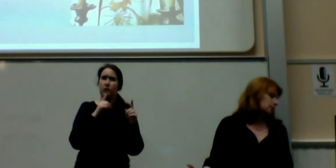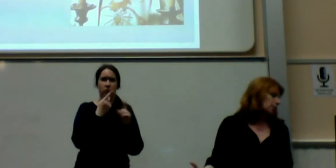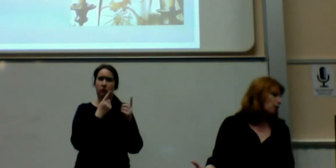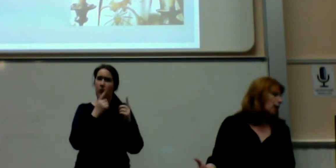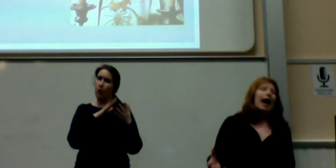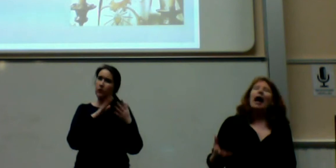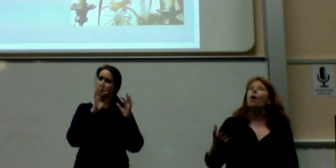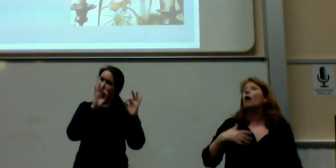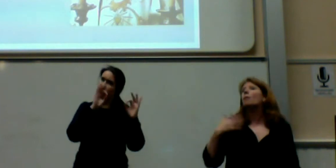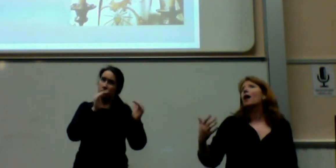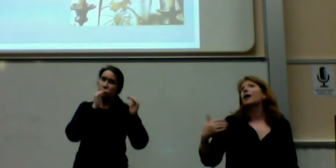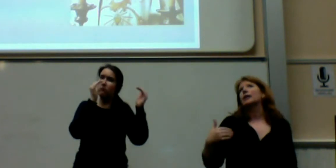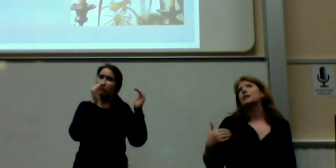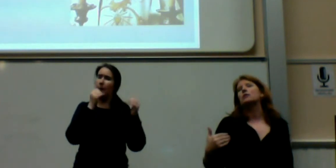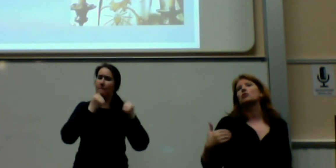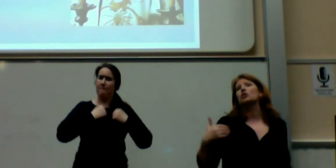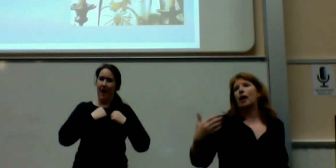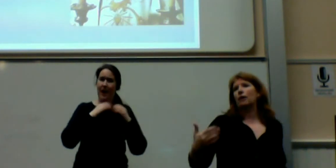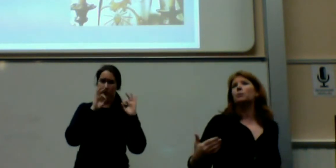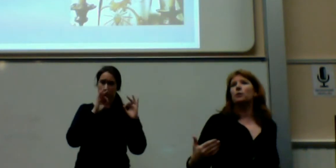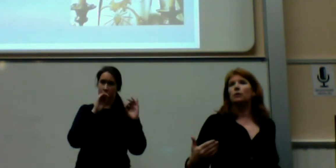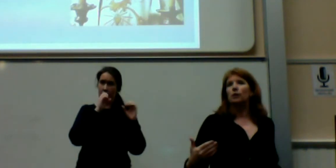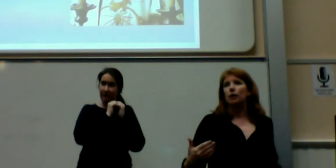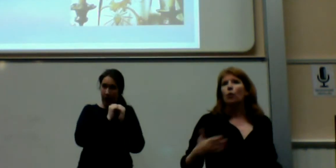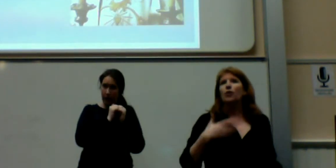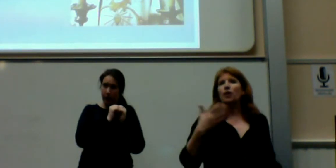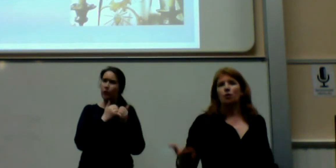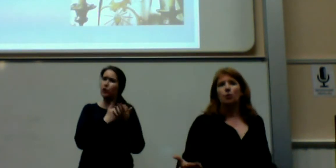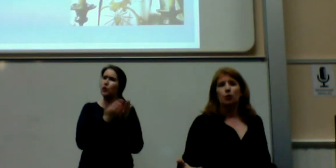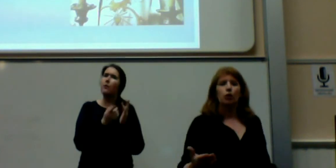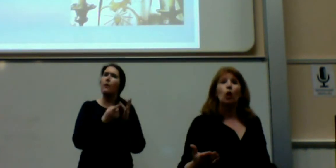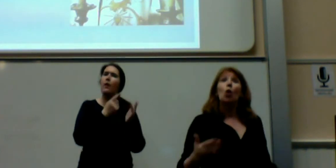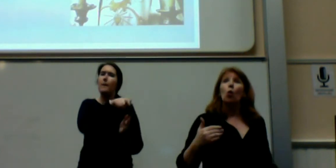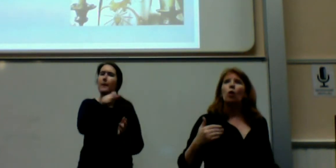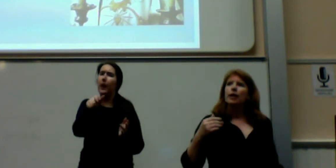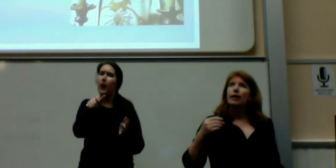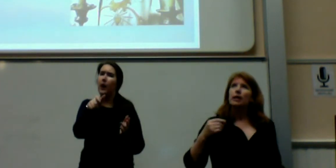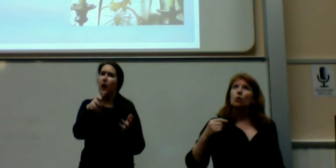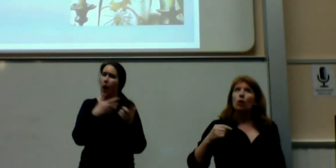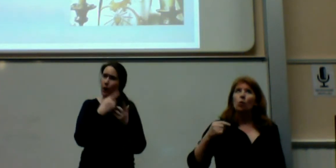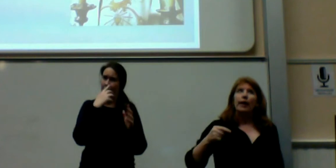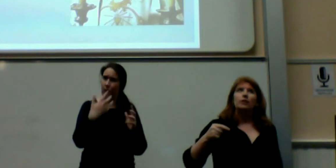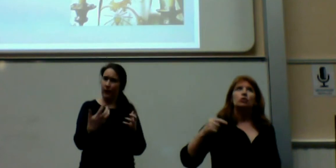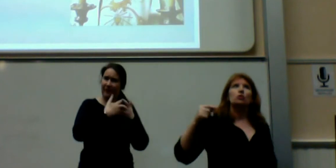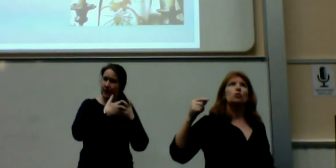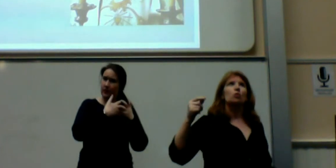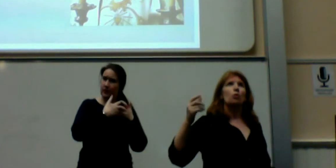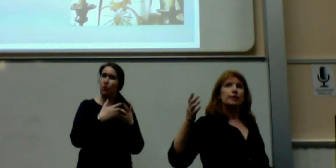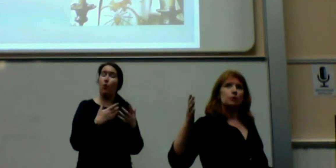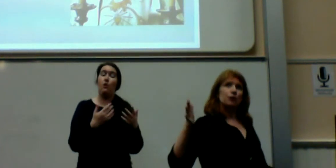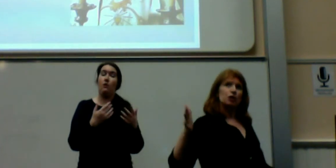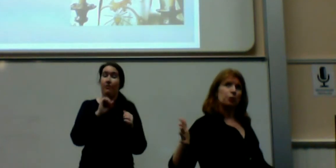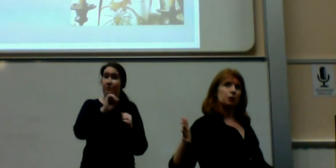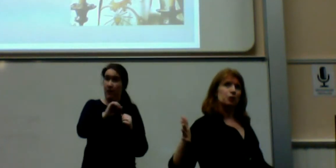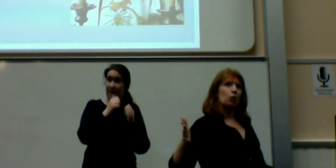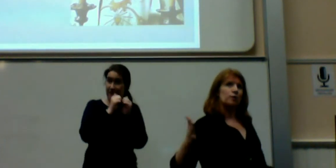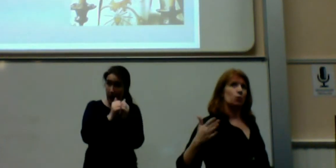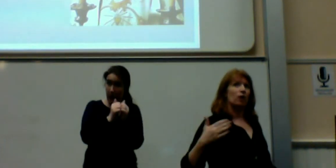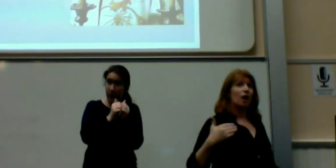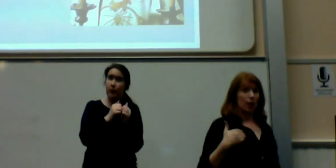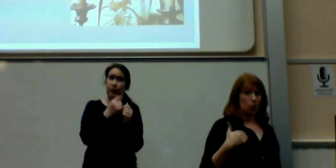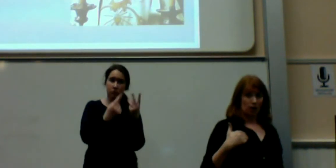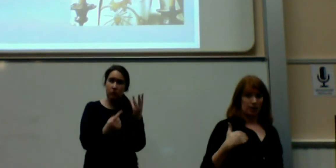ideals here. How are my ideals shareable with another person? Or in what ways is what this person